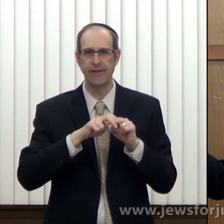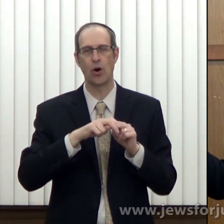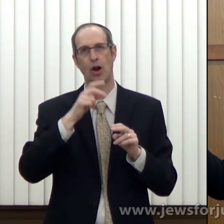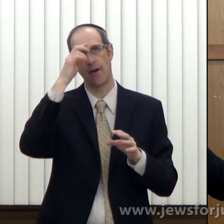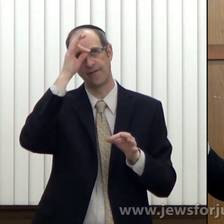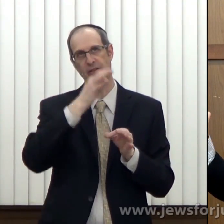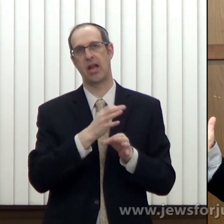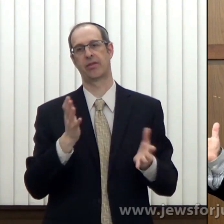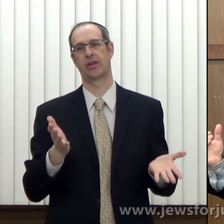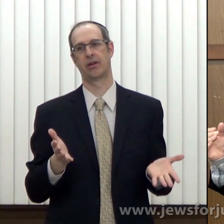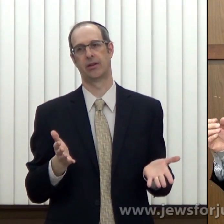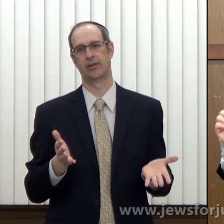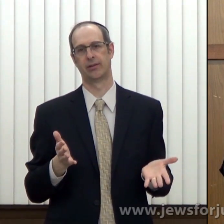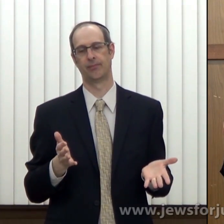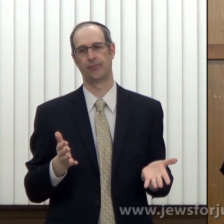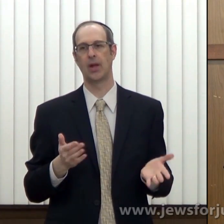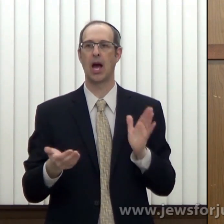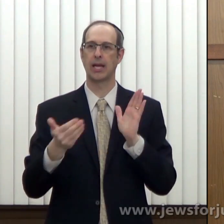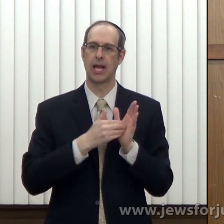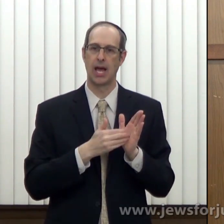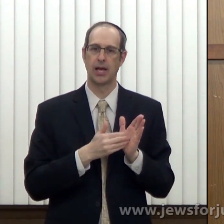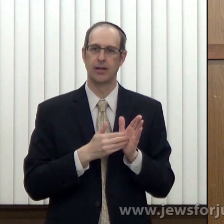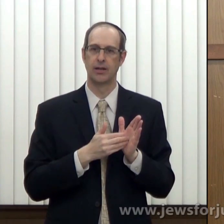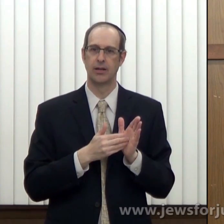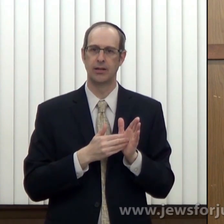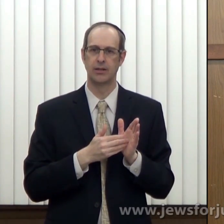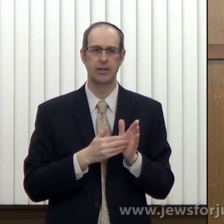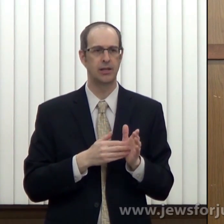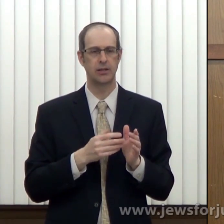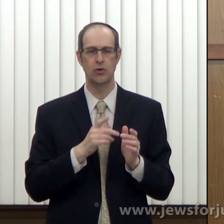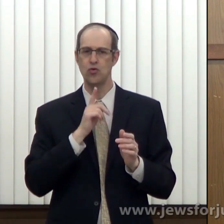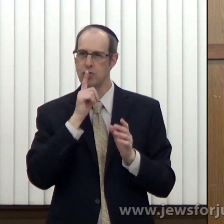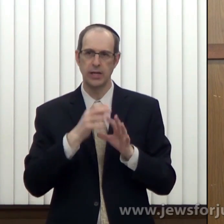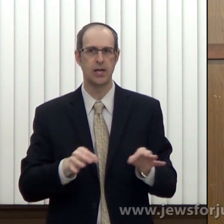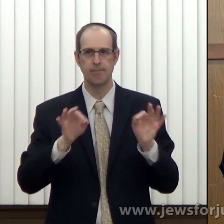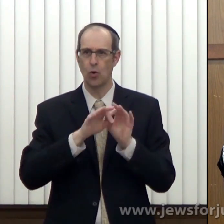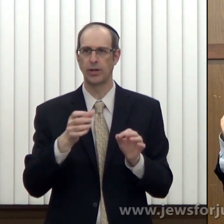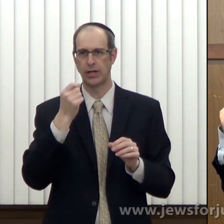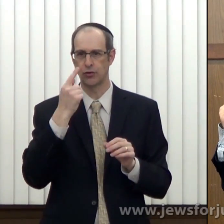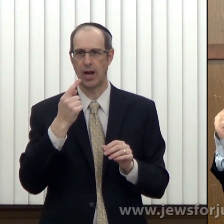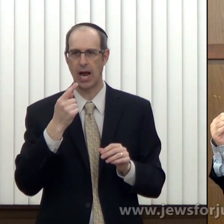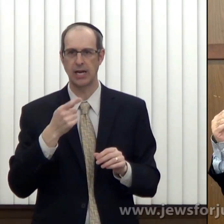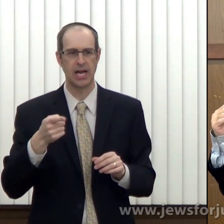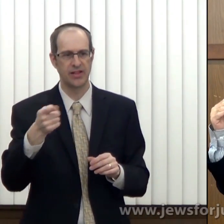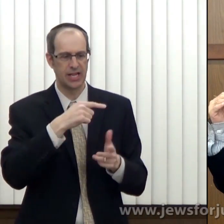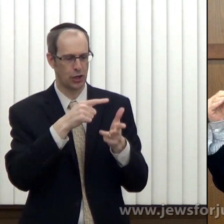faith. So again, it's very, very important to understand